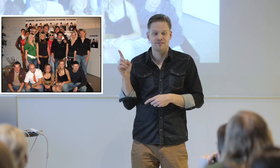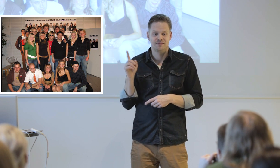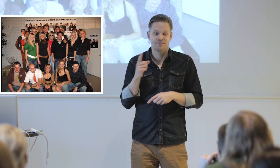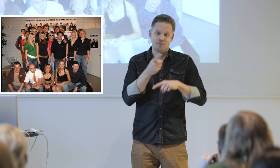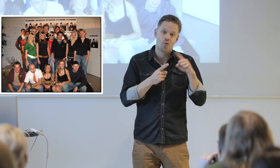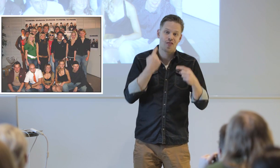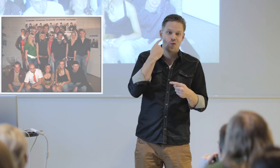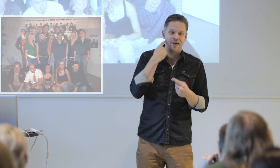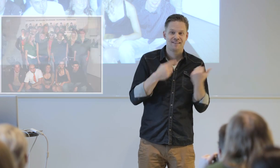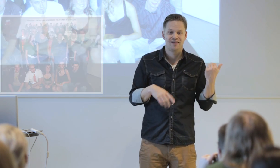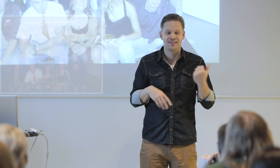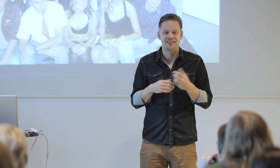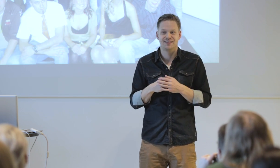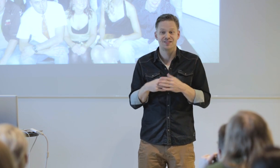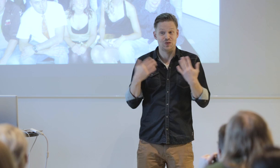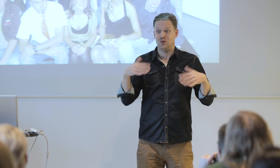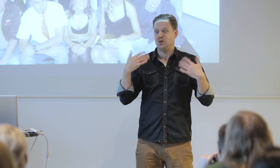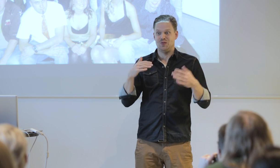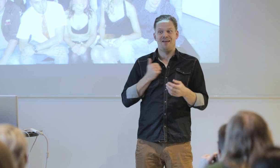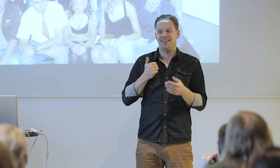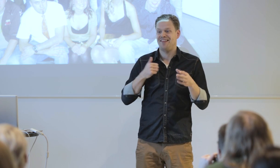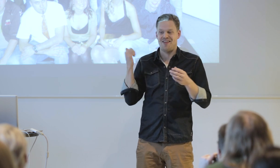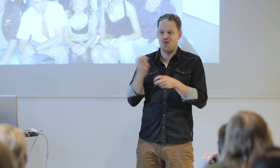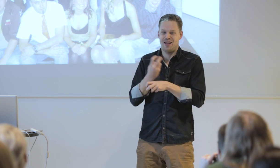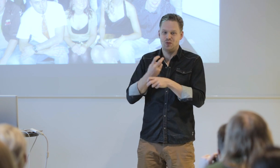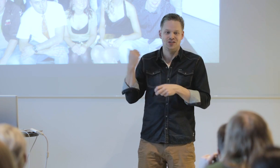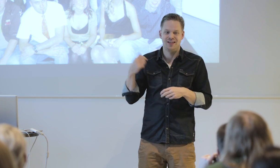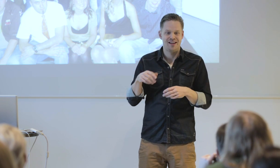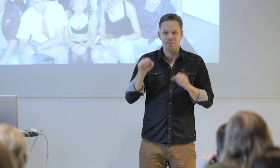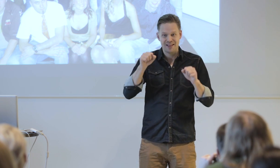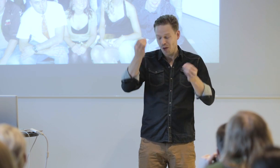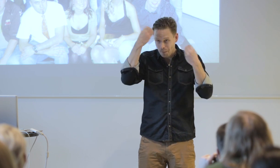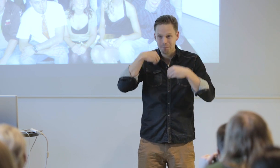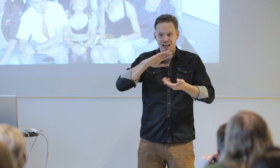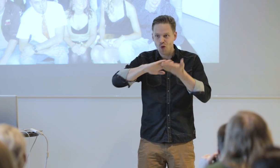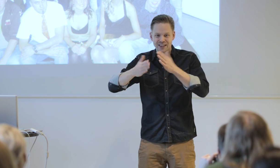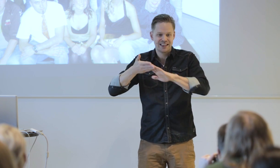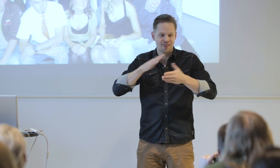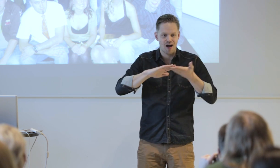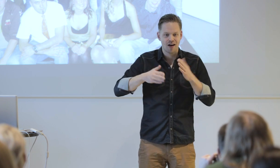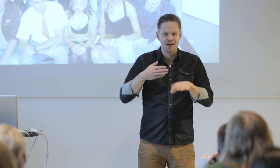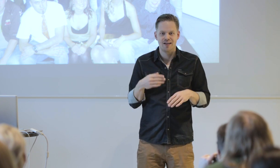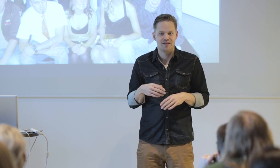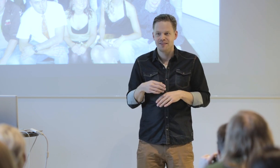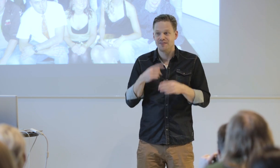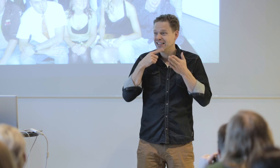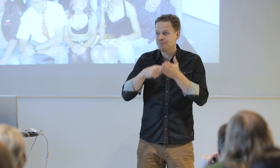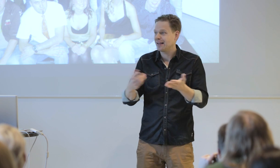Half of these people are deaf, half are hearing. And it was really a great experience learning from one another.